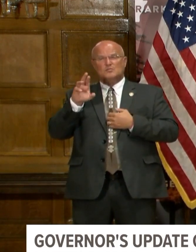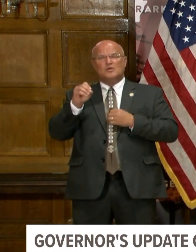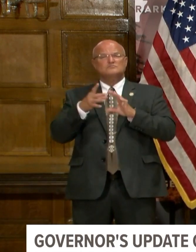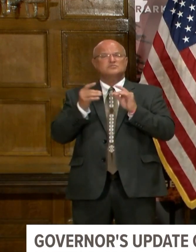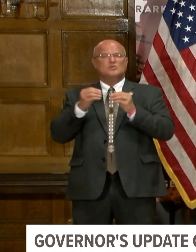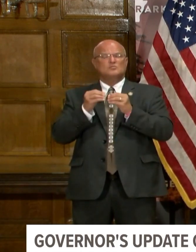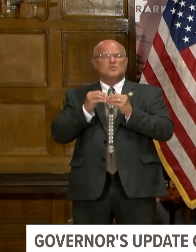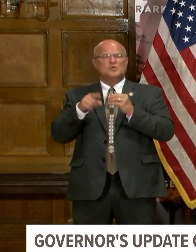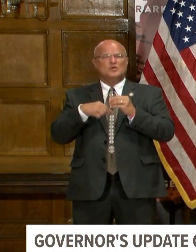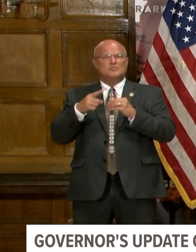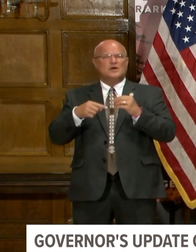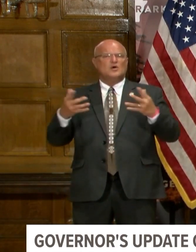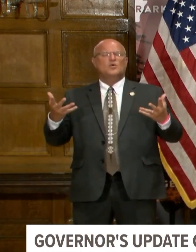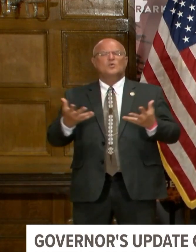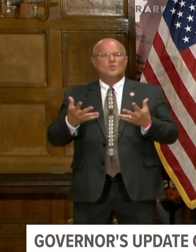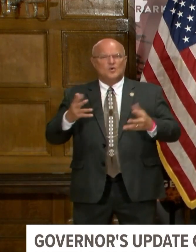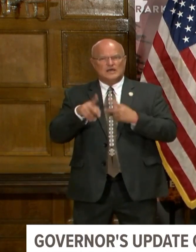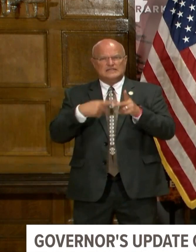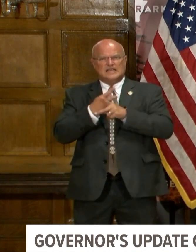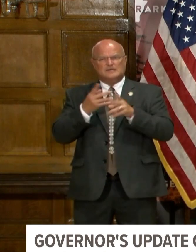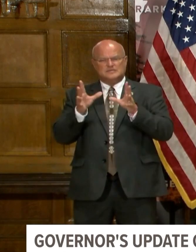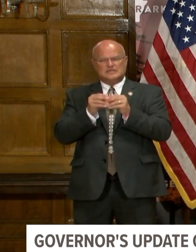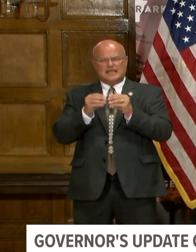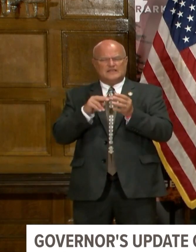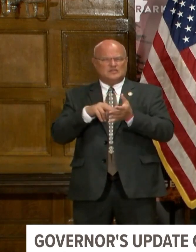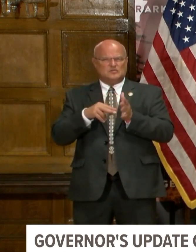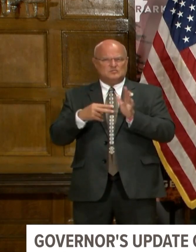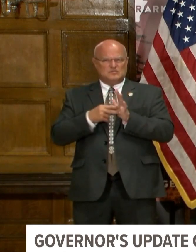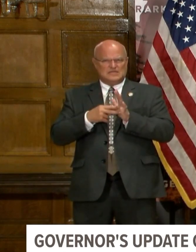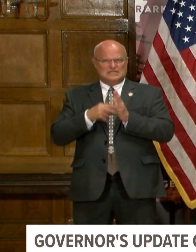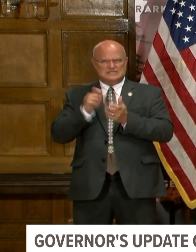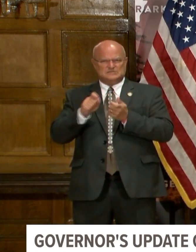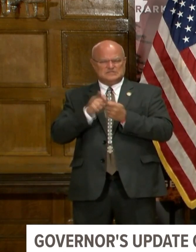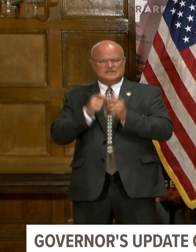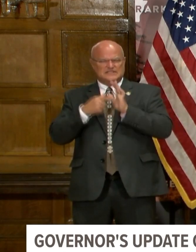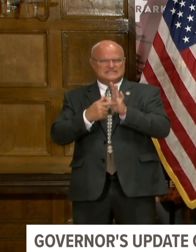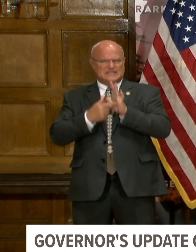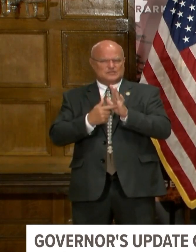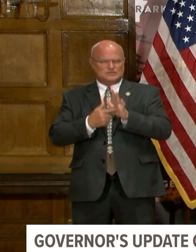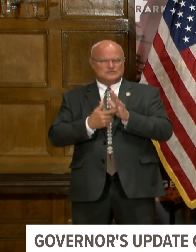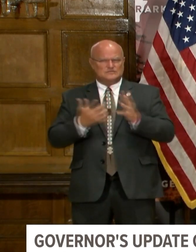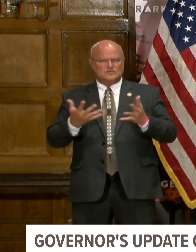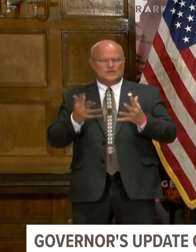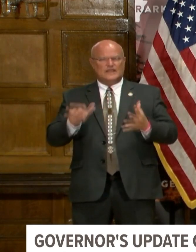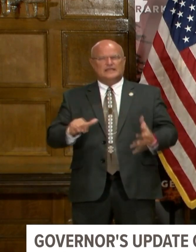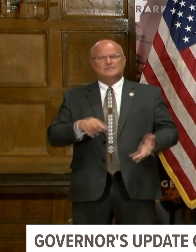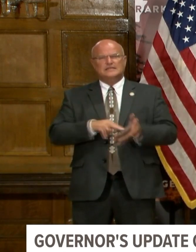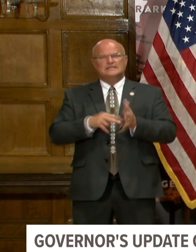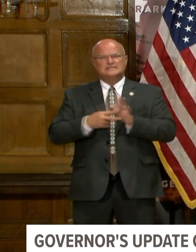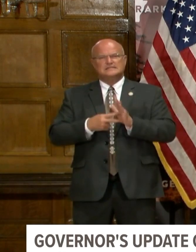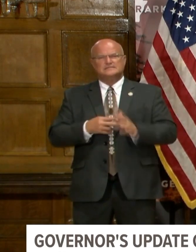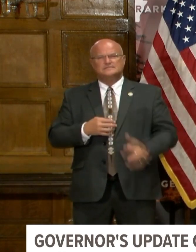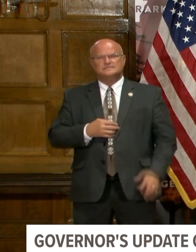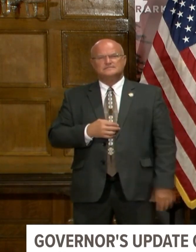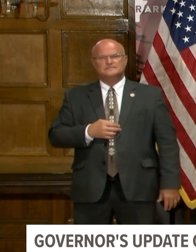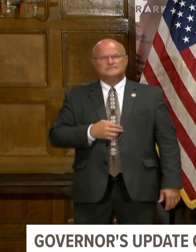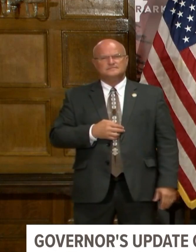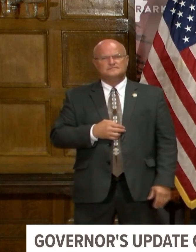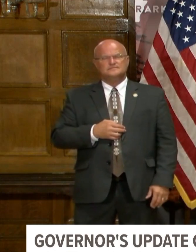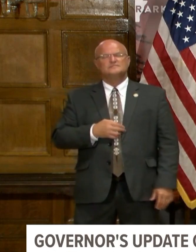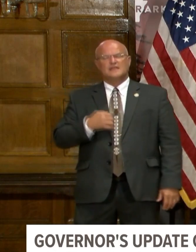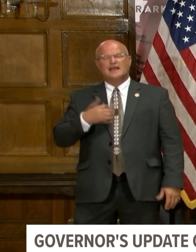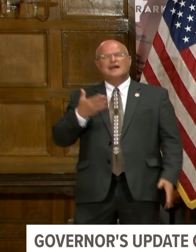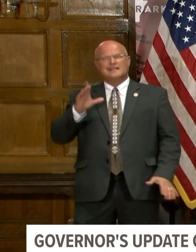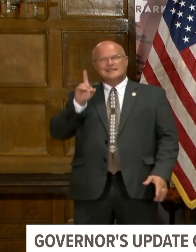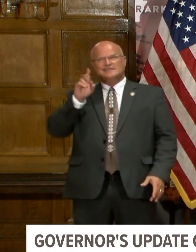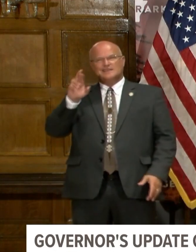elaborate a little on what types of gatherings are you talking about? There are specific examples of what those are that are causing concern. All right, I'll let